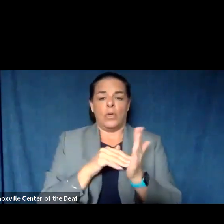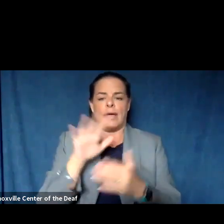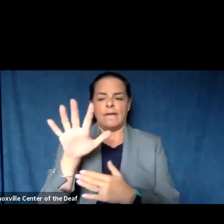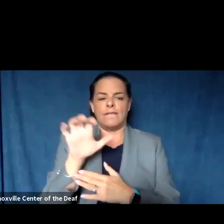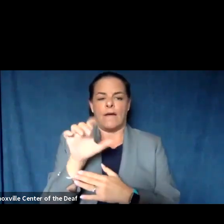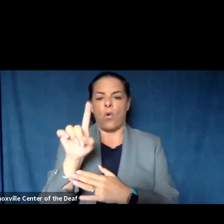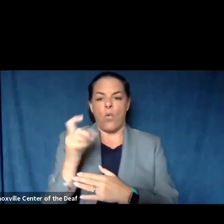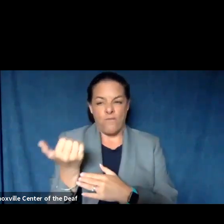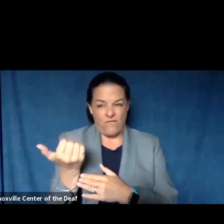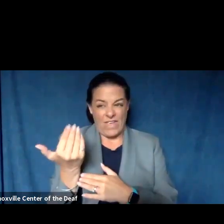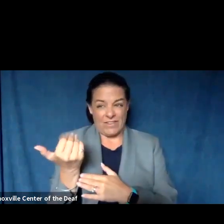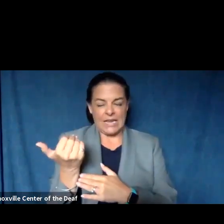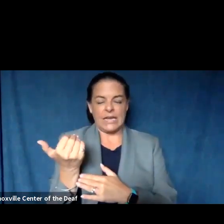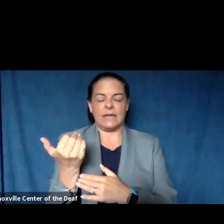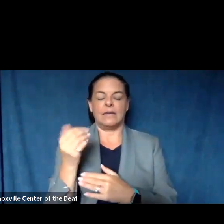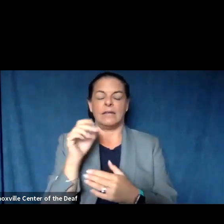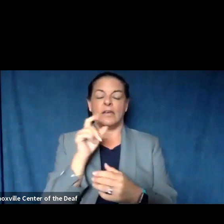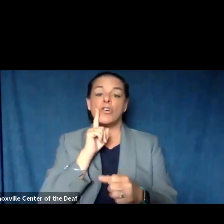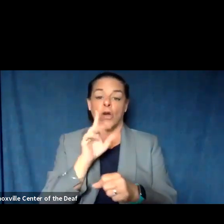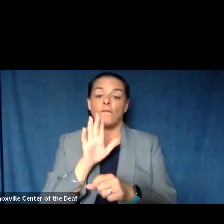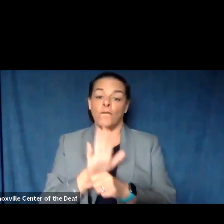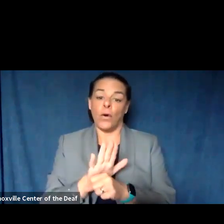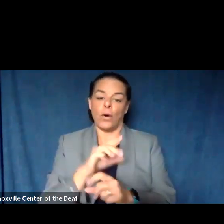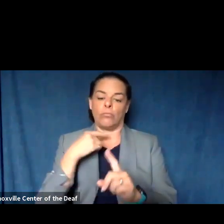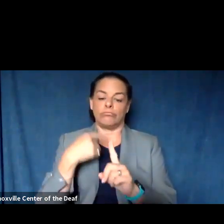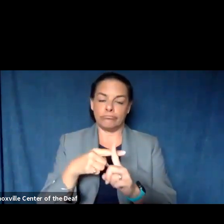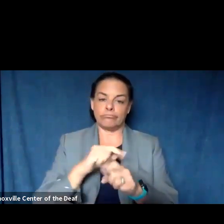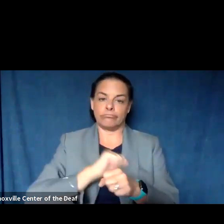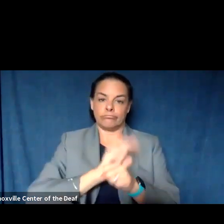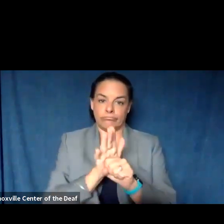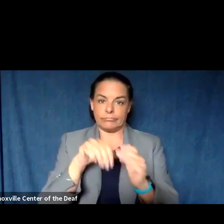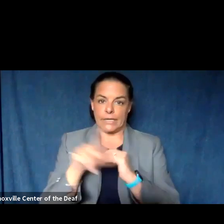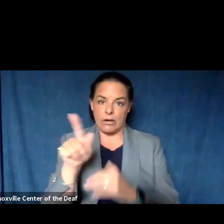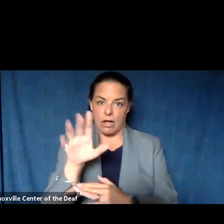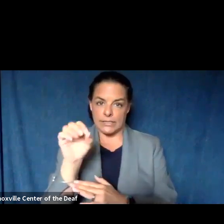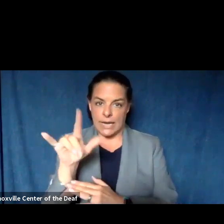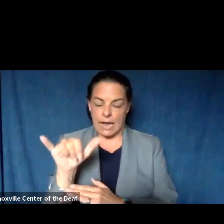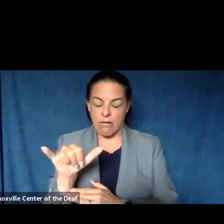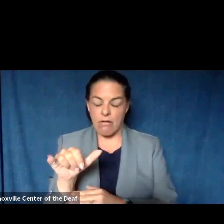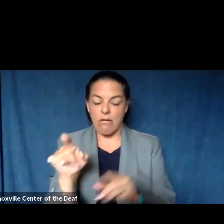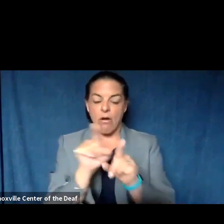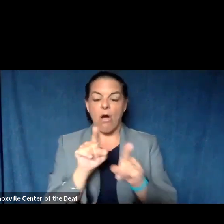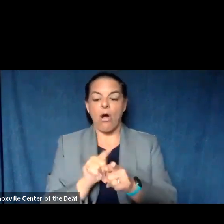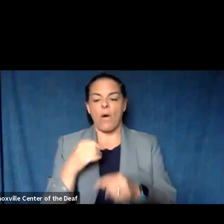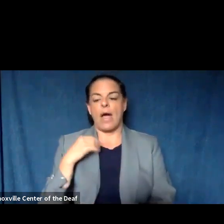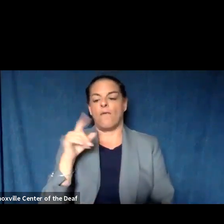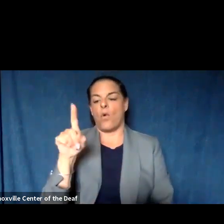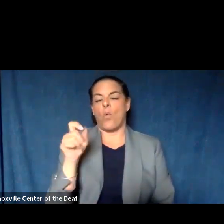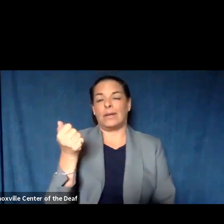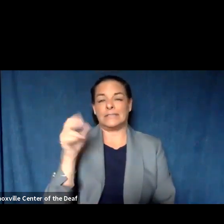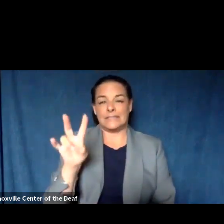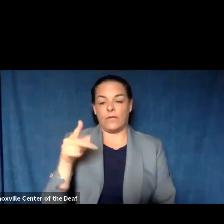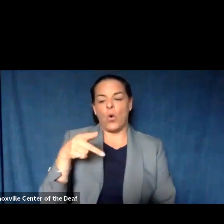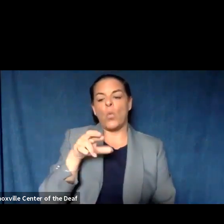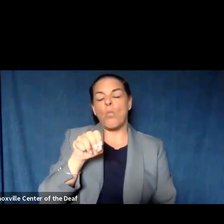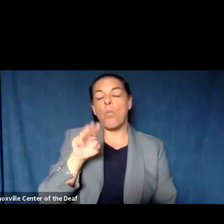2,515 confirmed cases of COVID-19 in Knox County. Additionally, we have 117 probable cases.